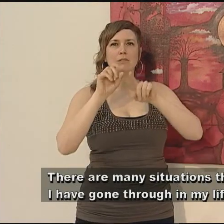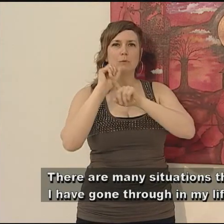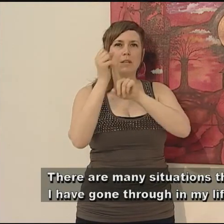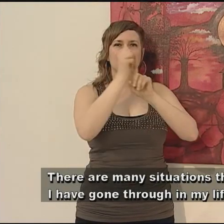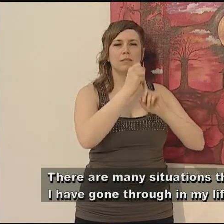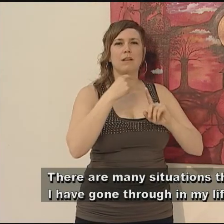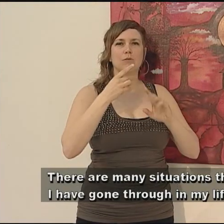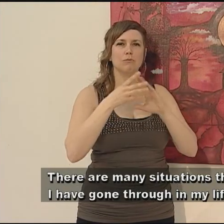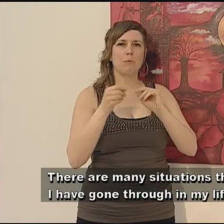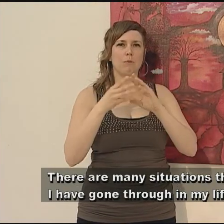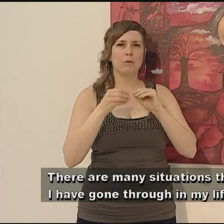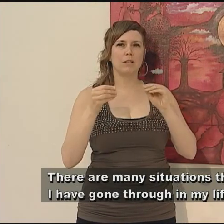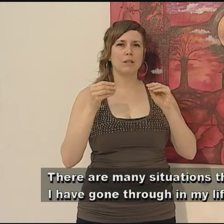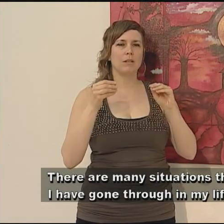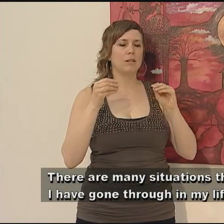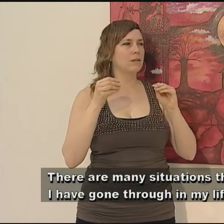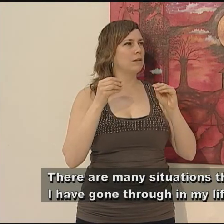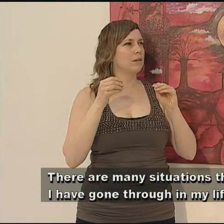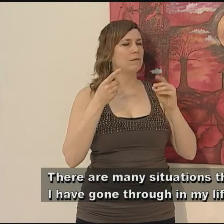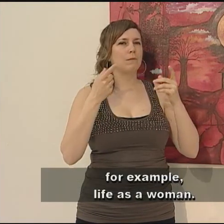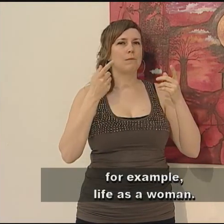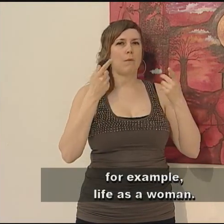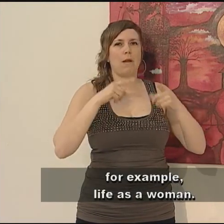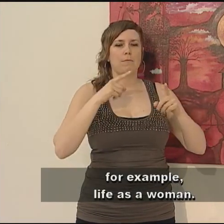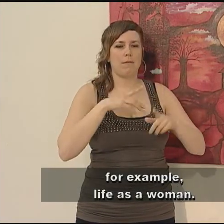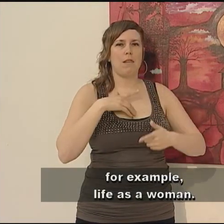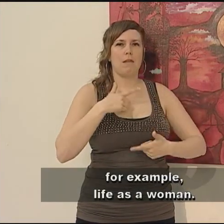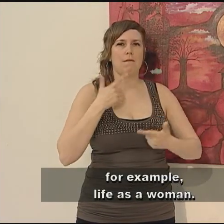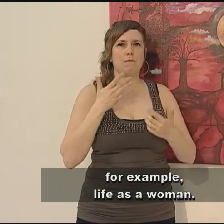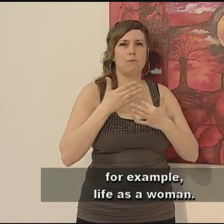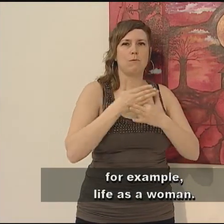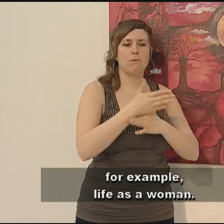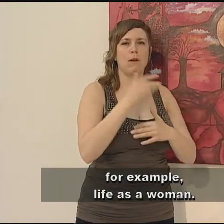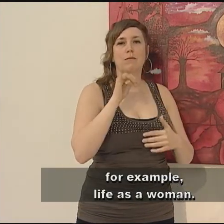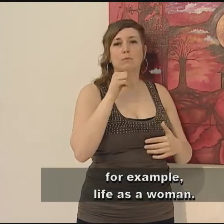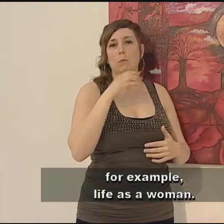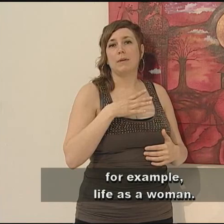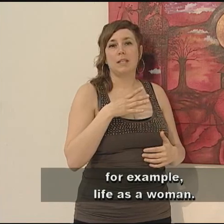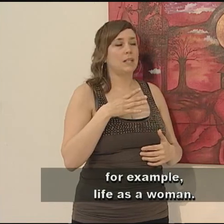There are many situations that I've gone through in my life. For example, life as a woman.